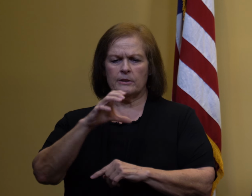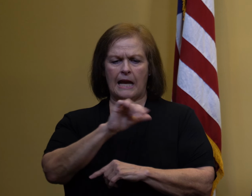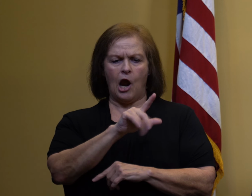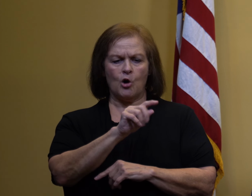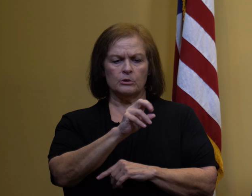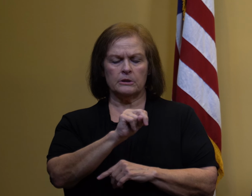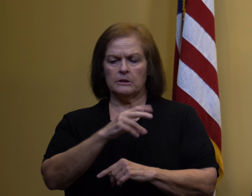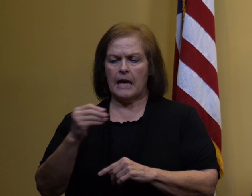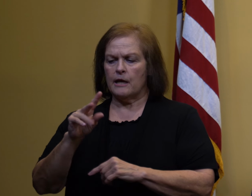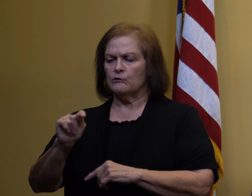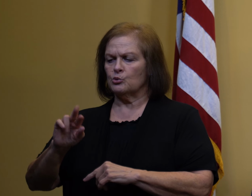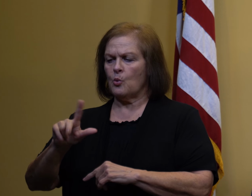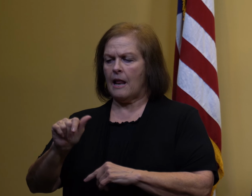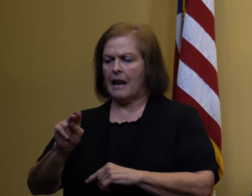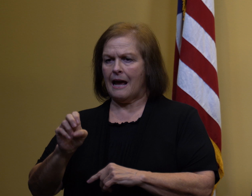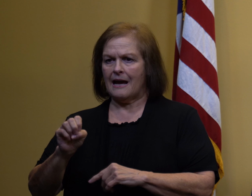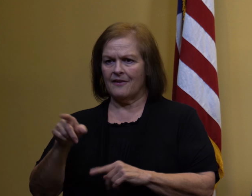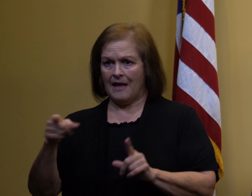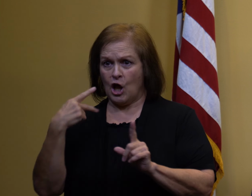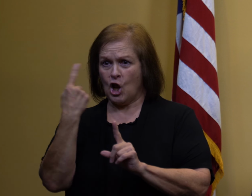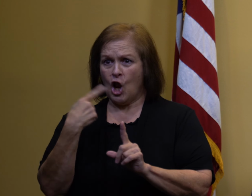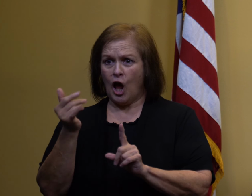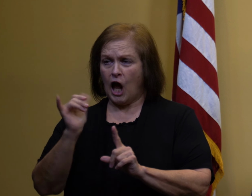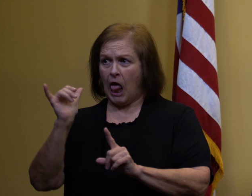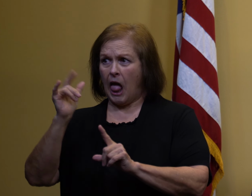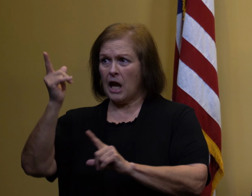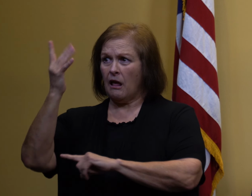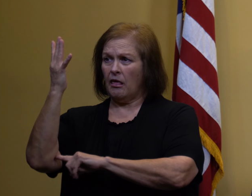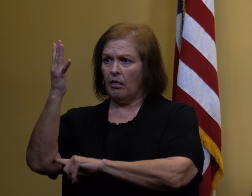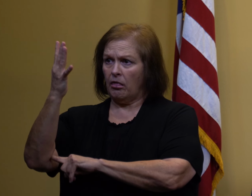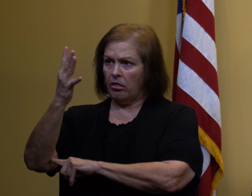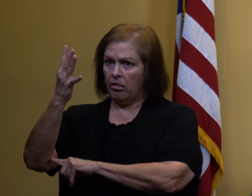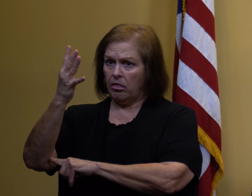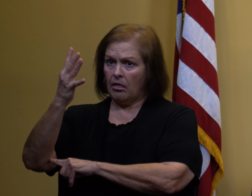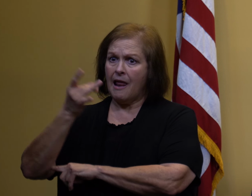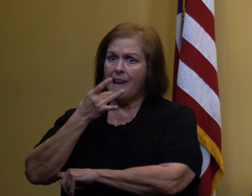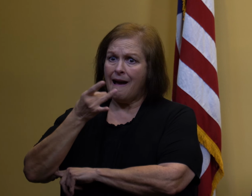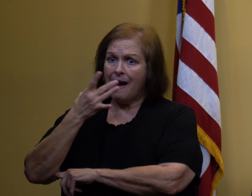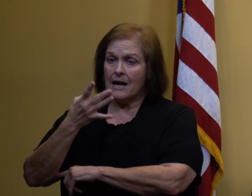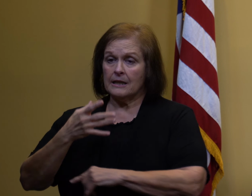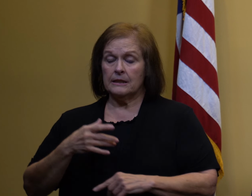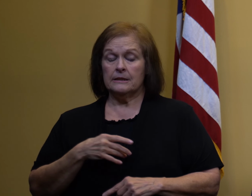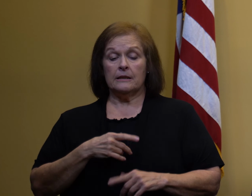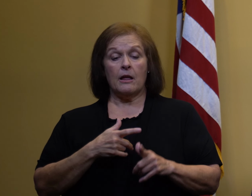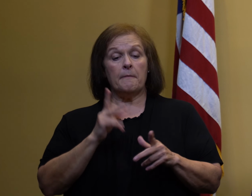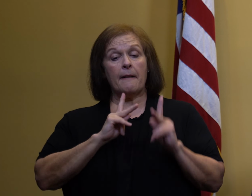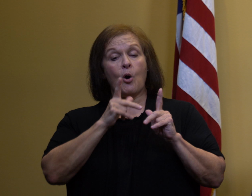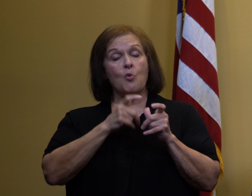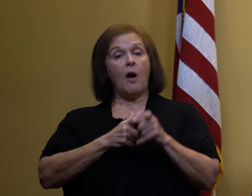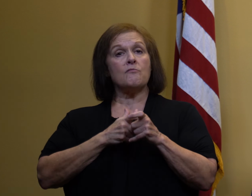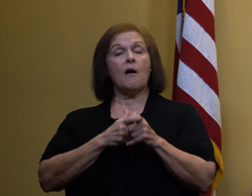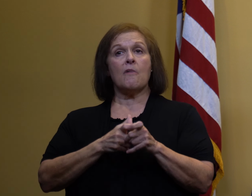and Audubon Park, and they're living on the edge. It looks like they're about to fall. They're rusty, they're old, and a lot of runners are very concerned about